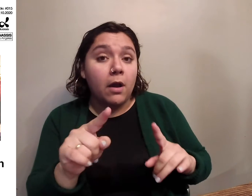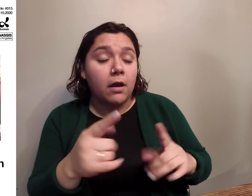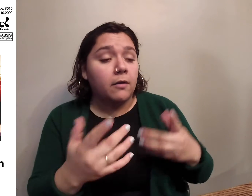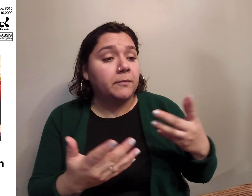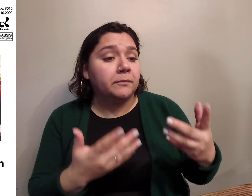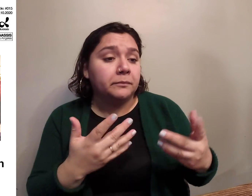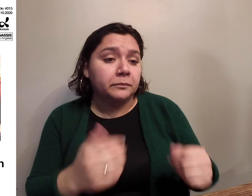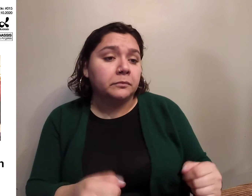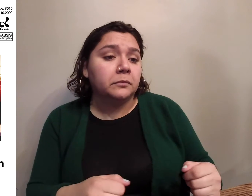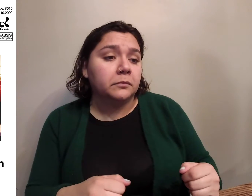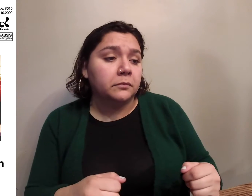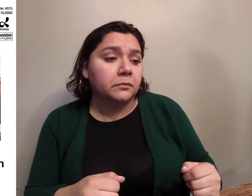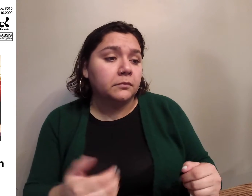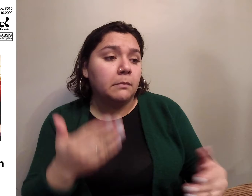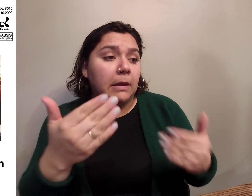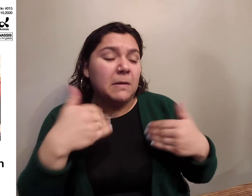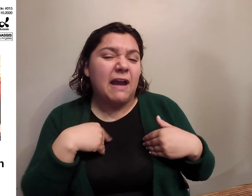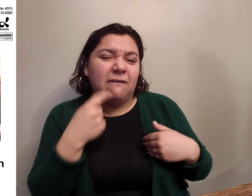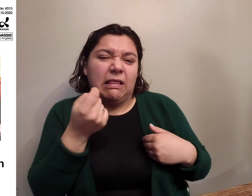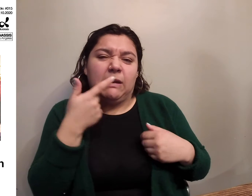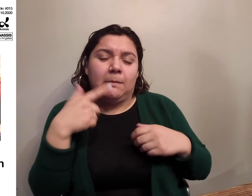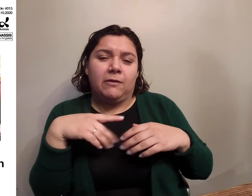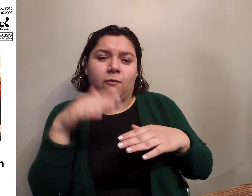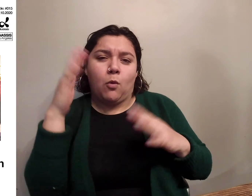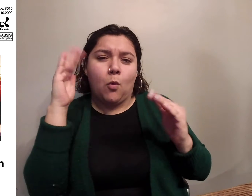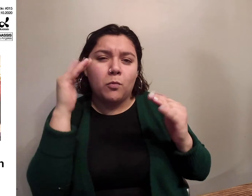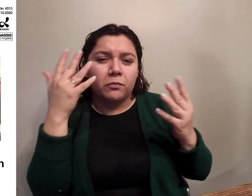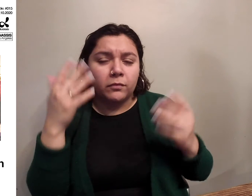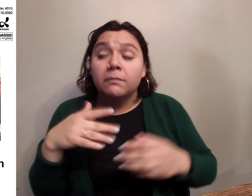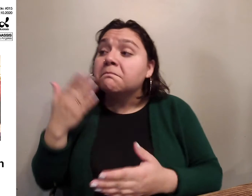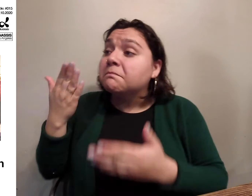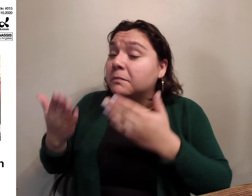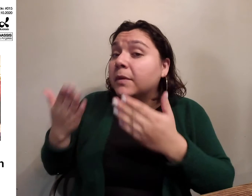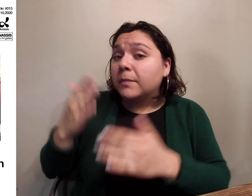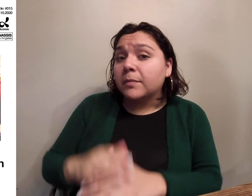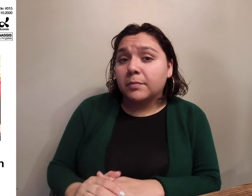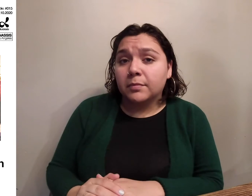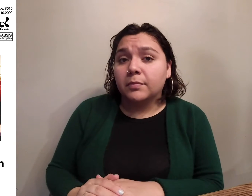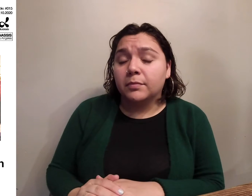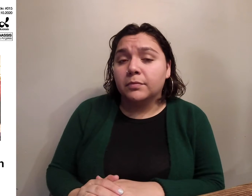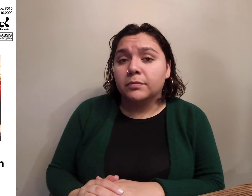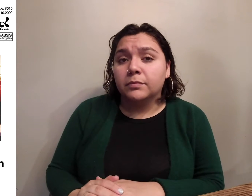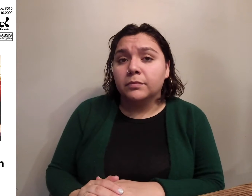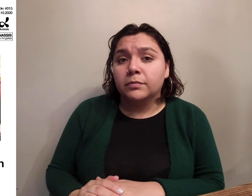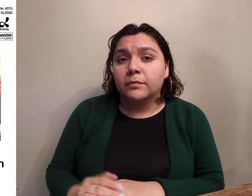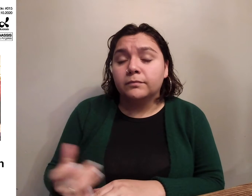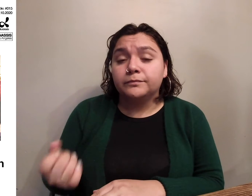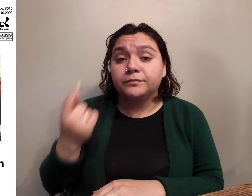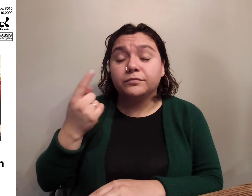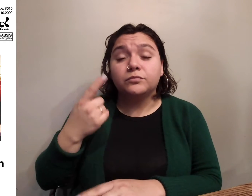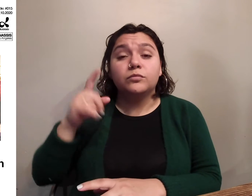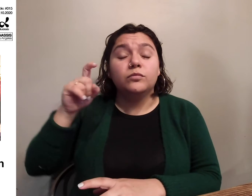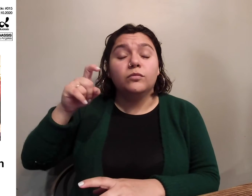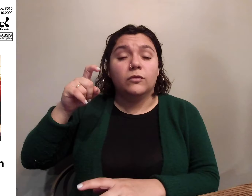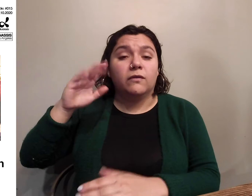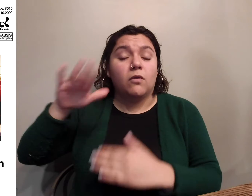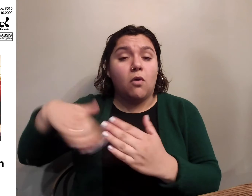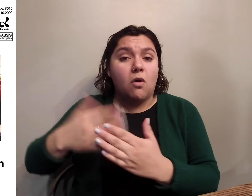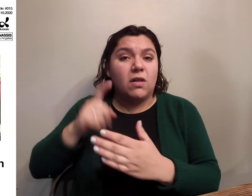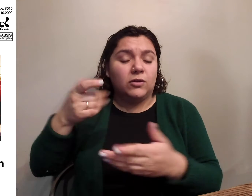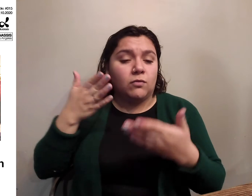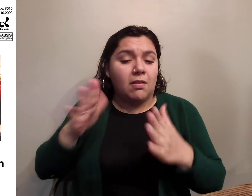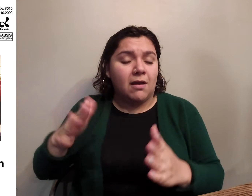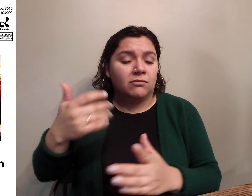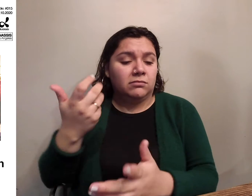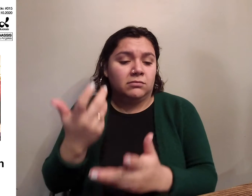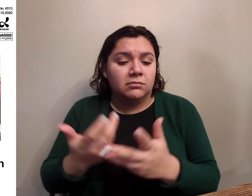may be a shard of hope there. Maybe. I think we've all had to allow ourselves moments to